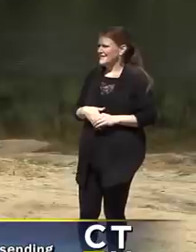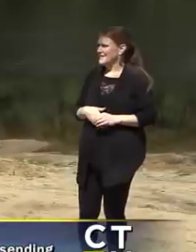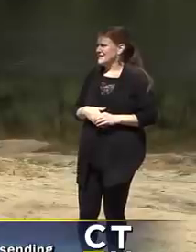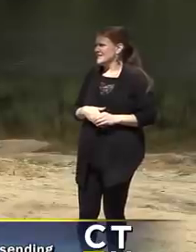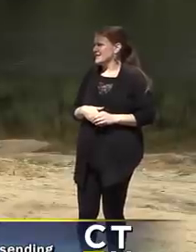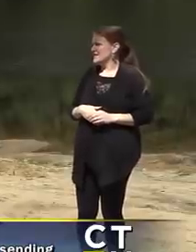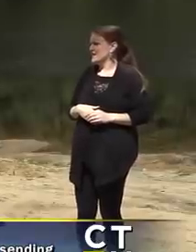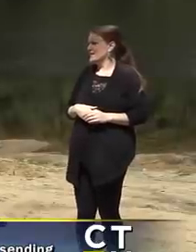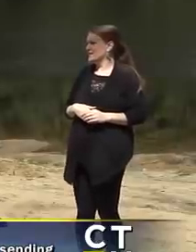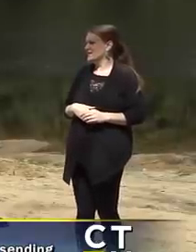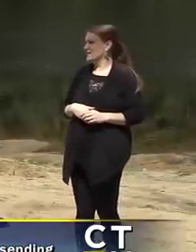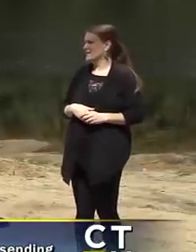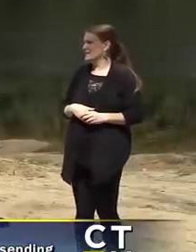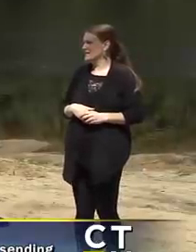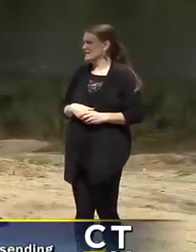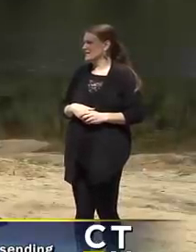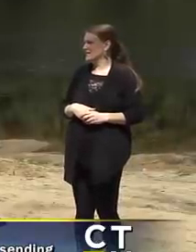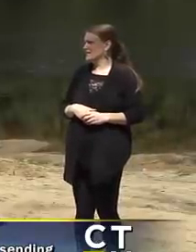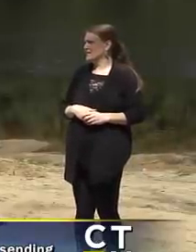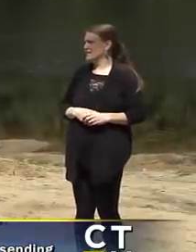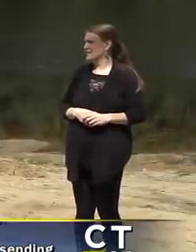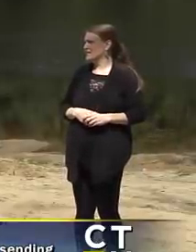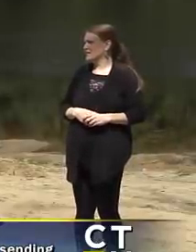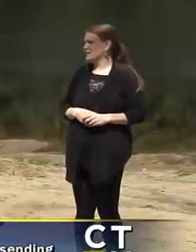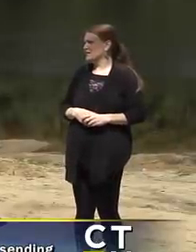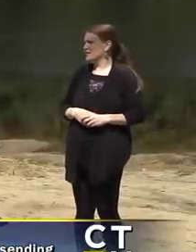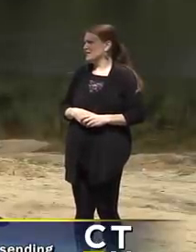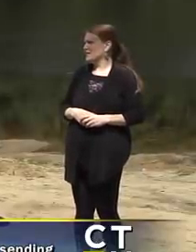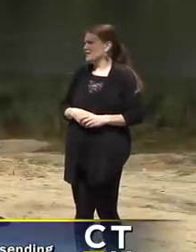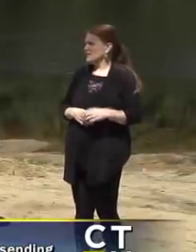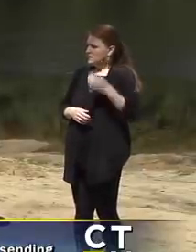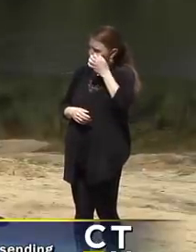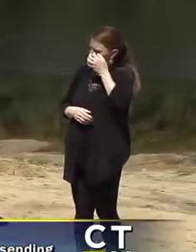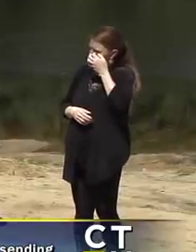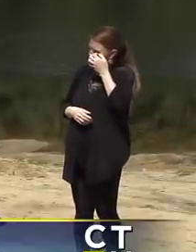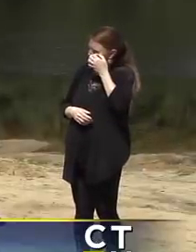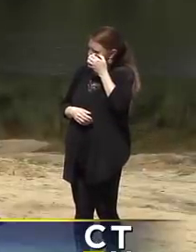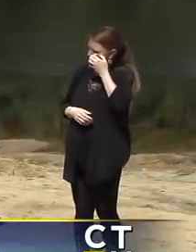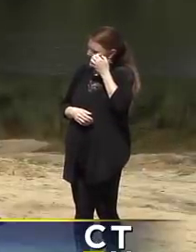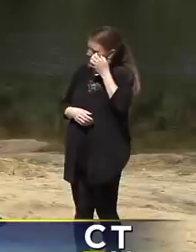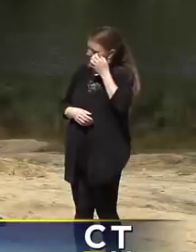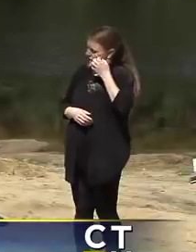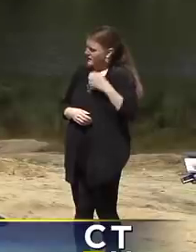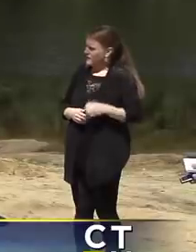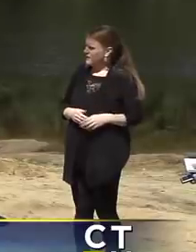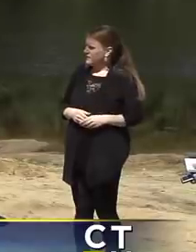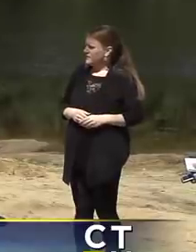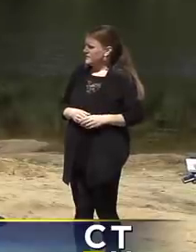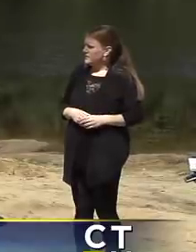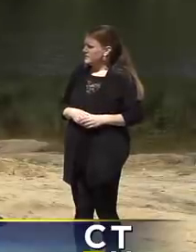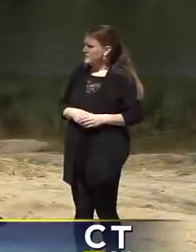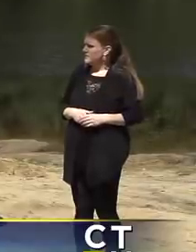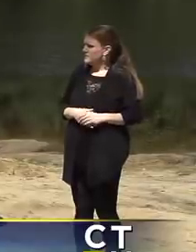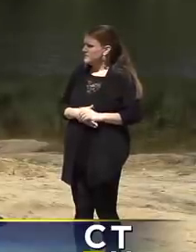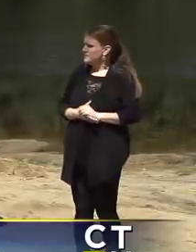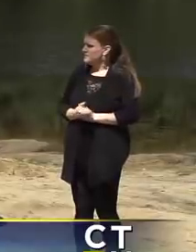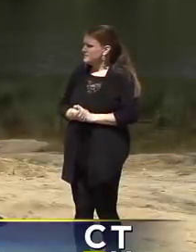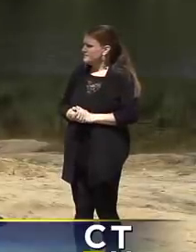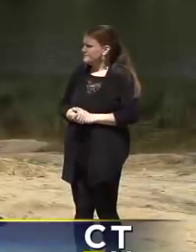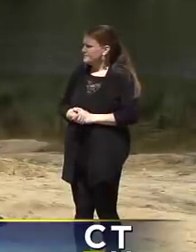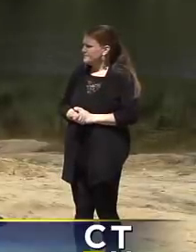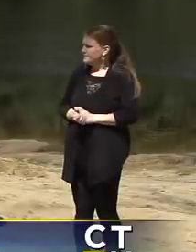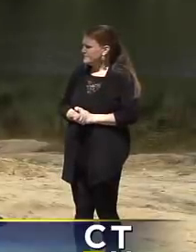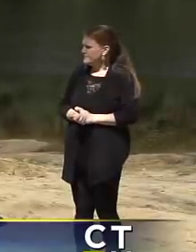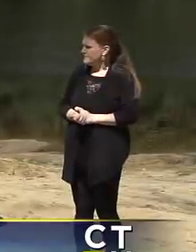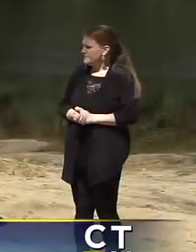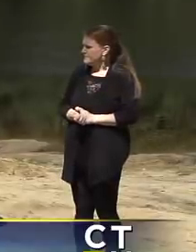of feedback, you talked a little bit about it yesterday, but you've had the full day feedback about